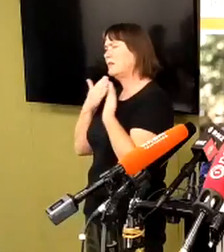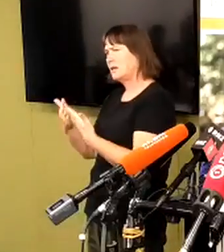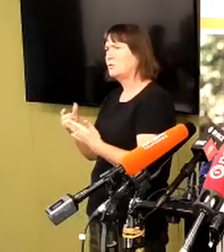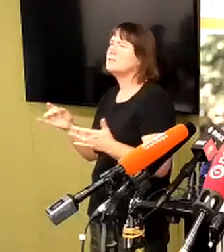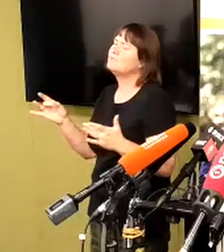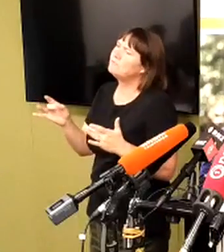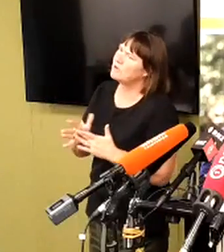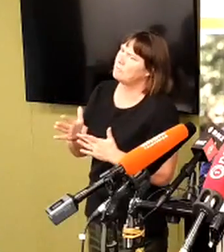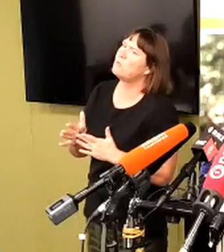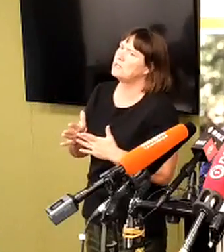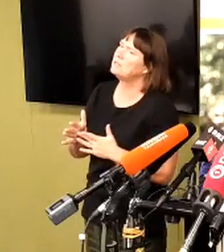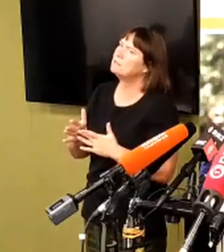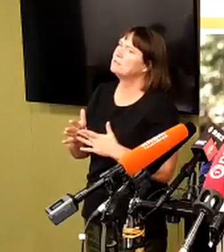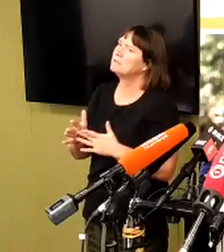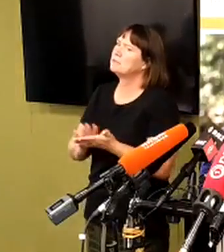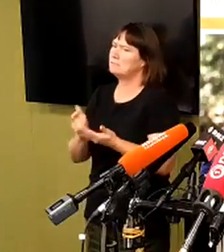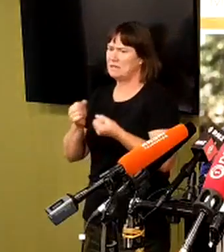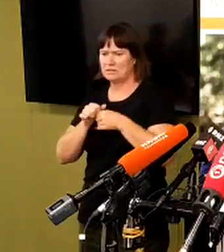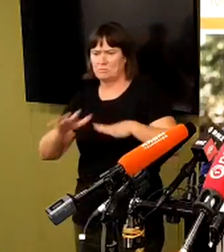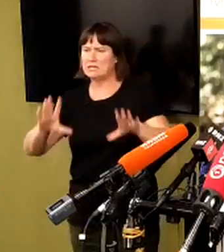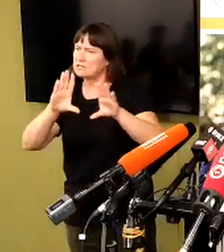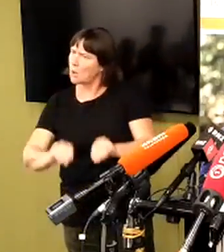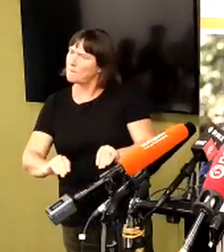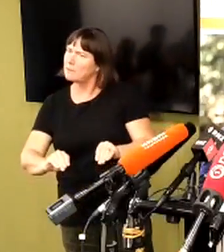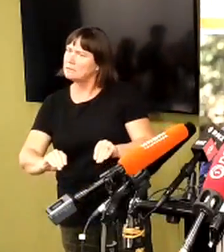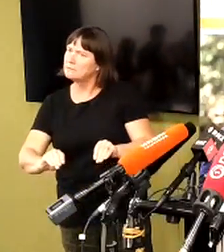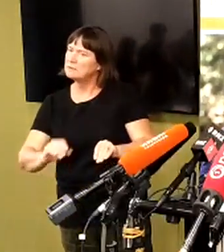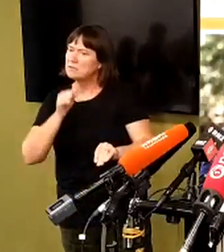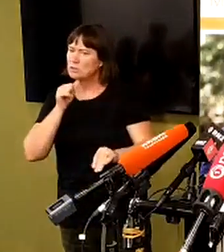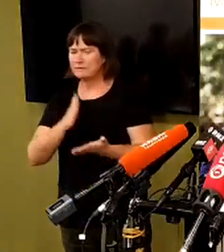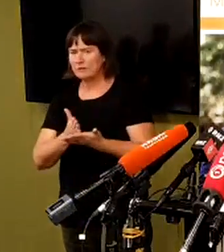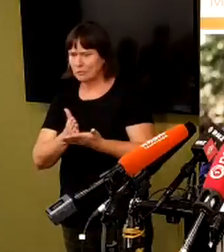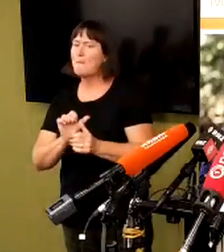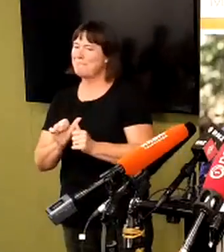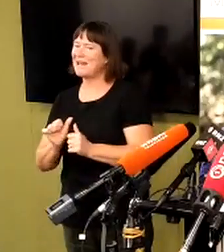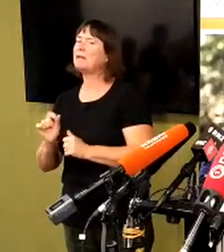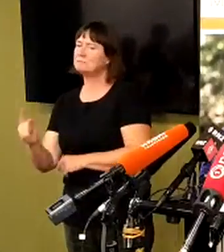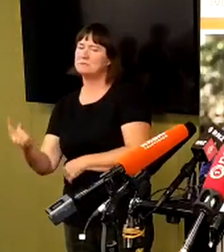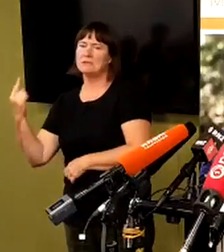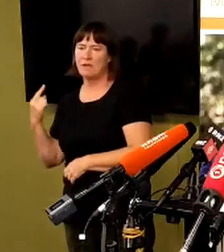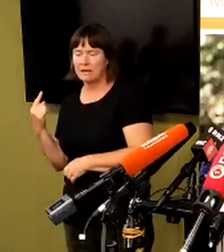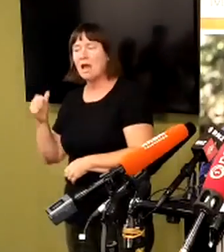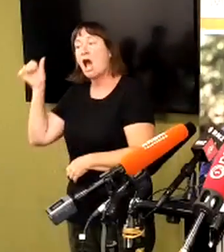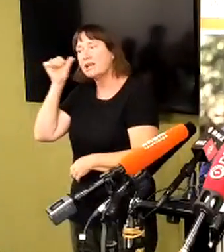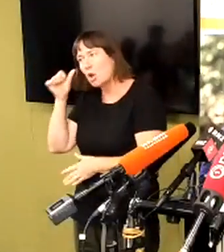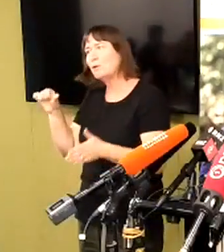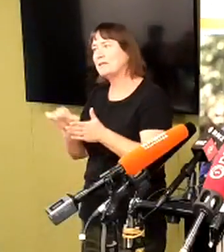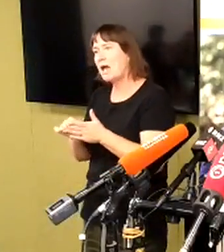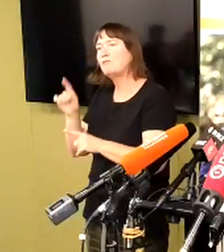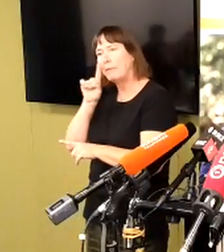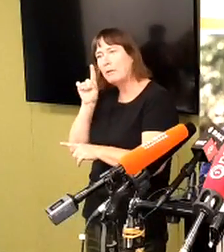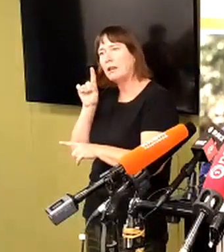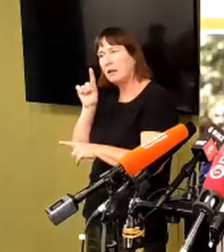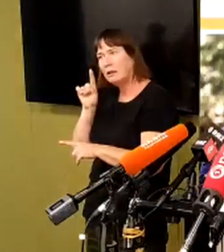important tools that we have to address the COVID-19 outbreak. And again, it is inconvenient. It does require people